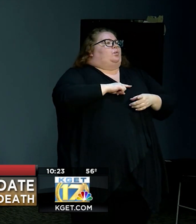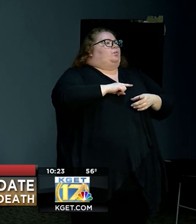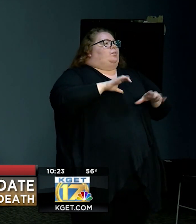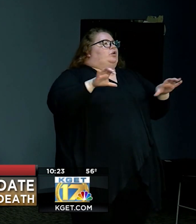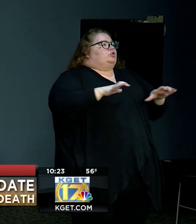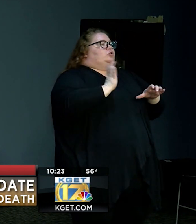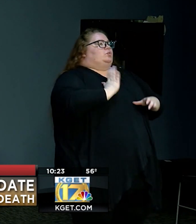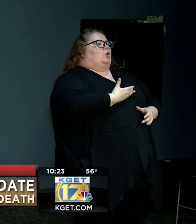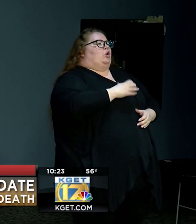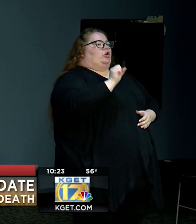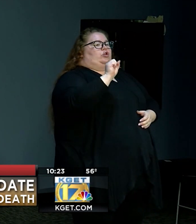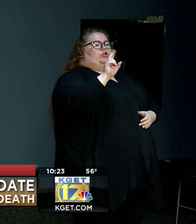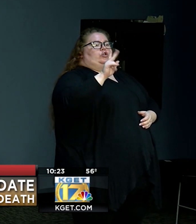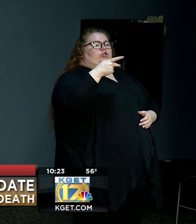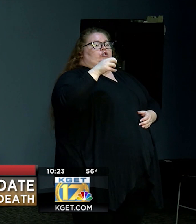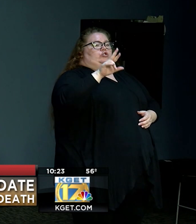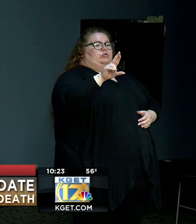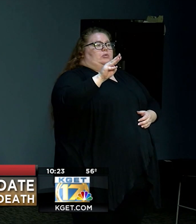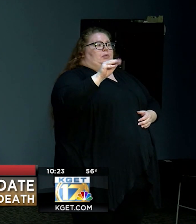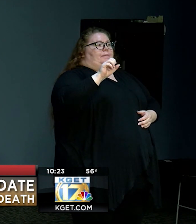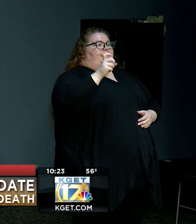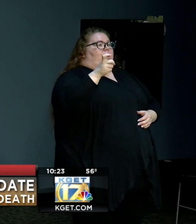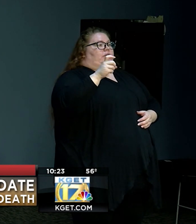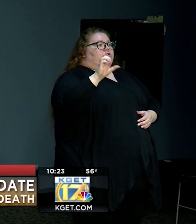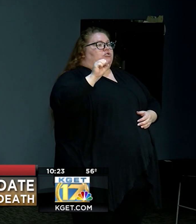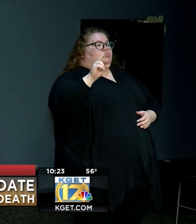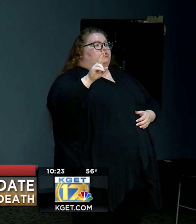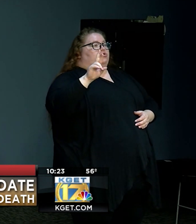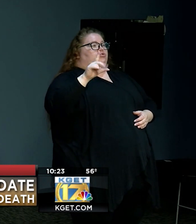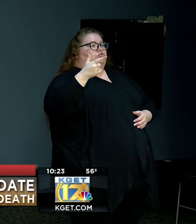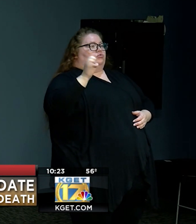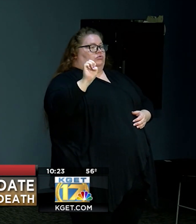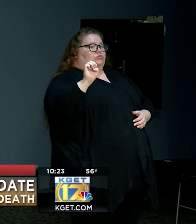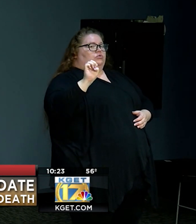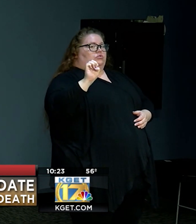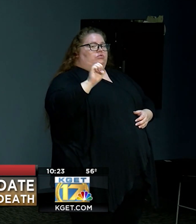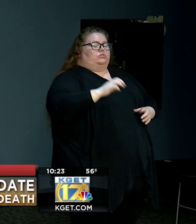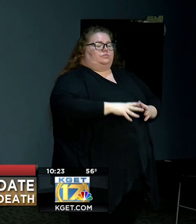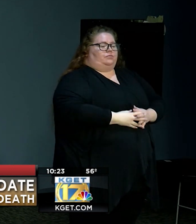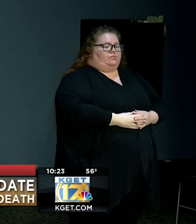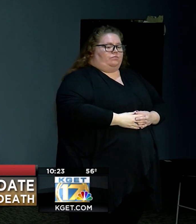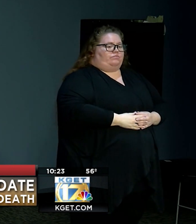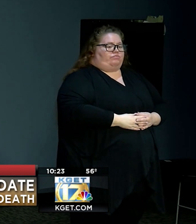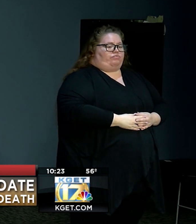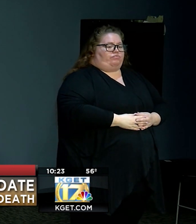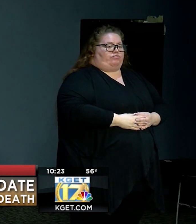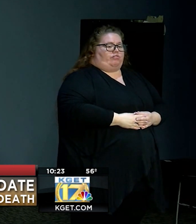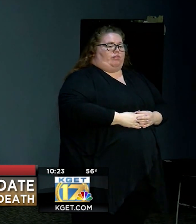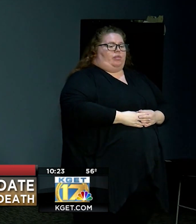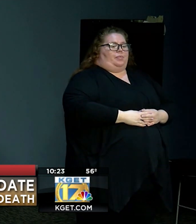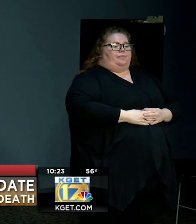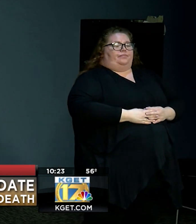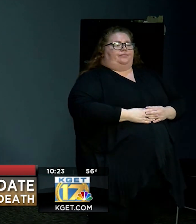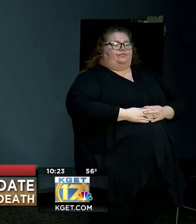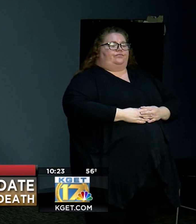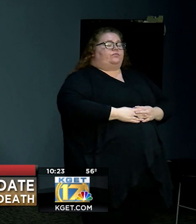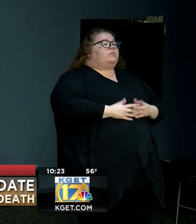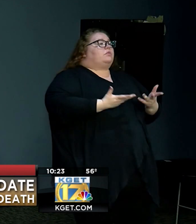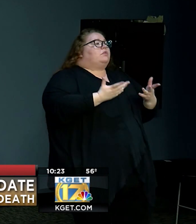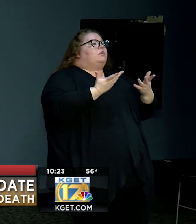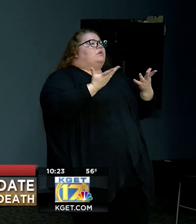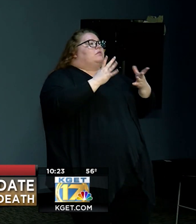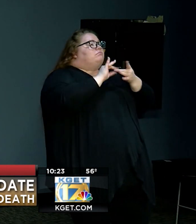supermax surge if we move forward. Let me make a quick comment on help for the